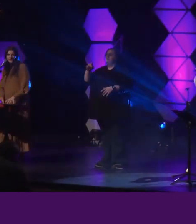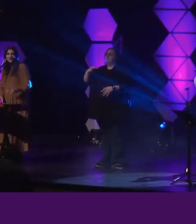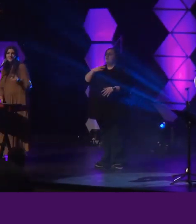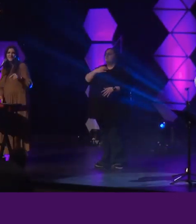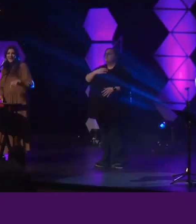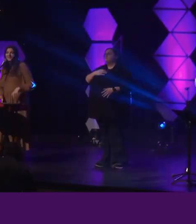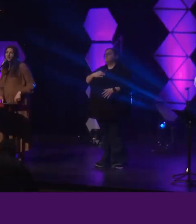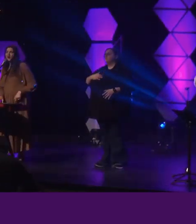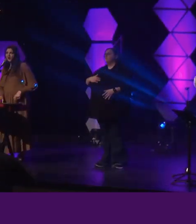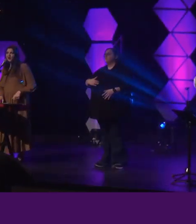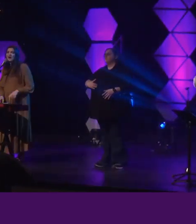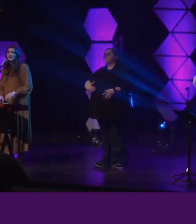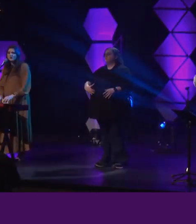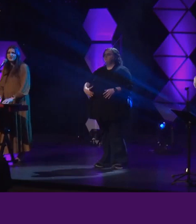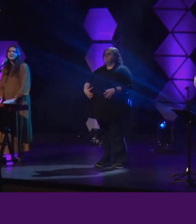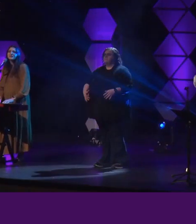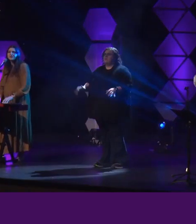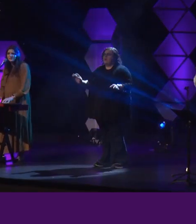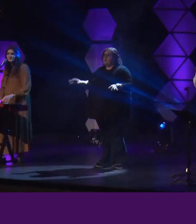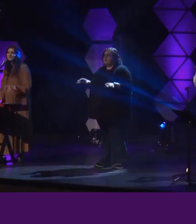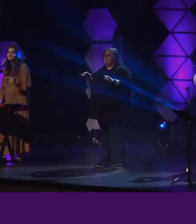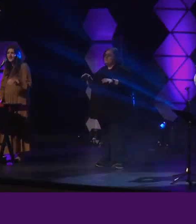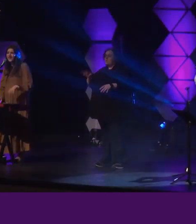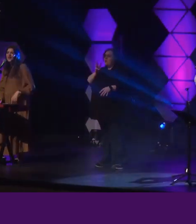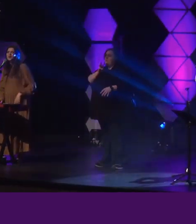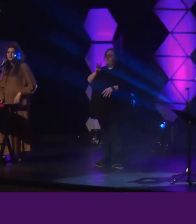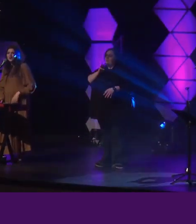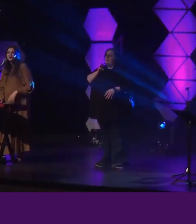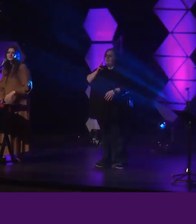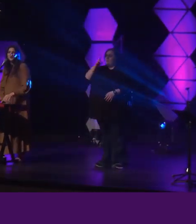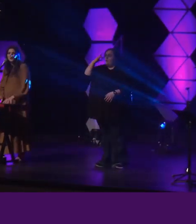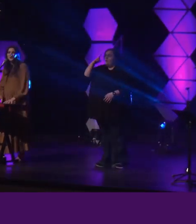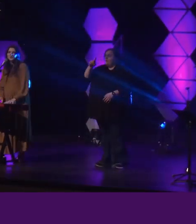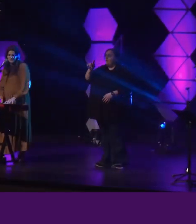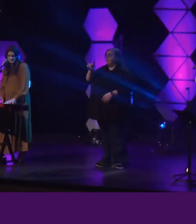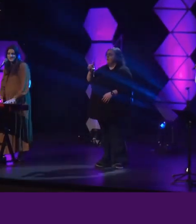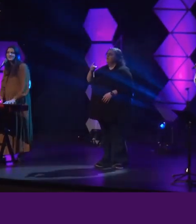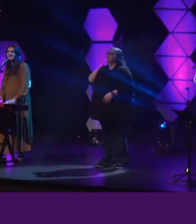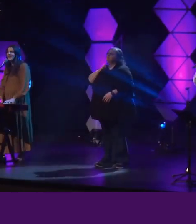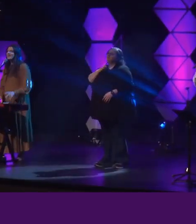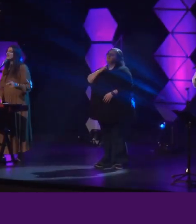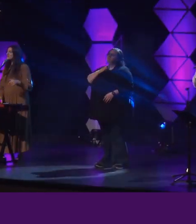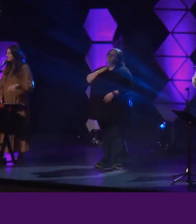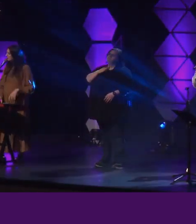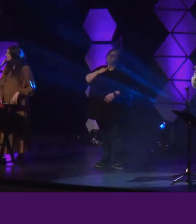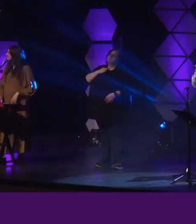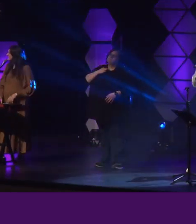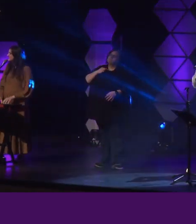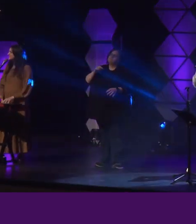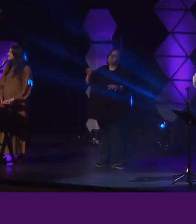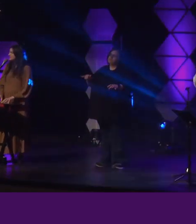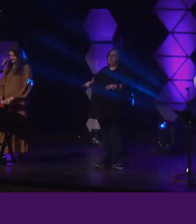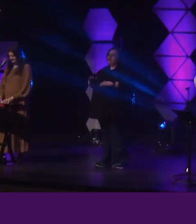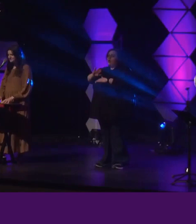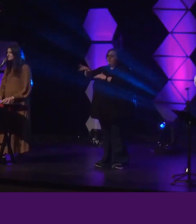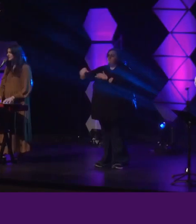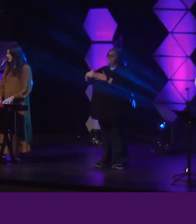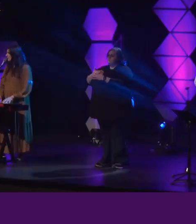for the hungry, a well for the